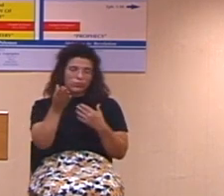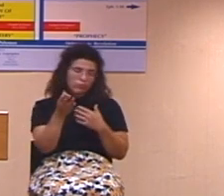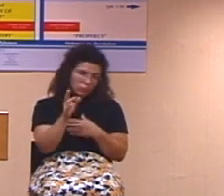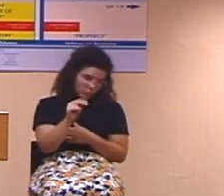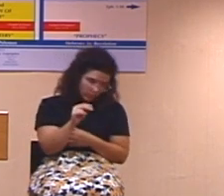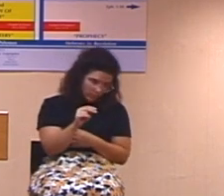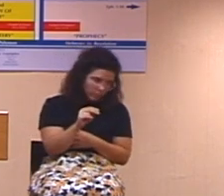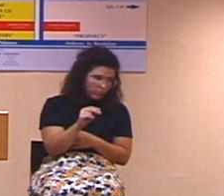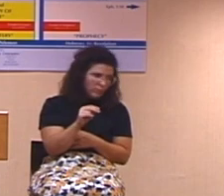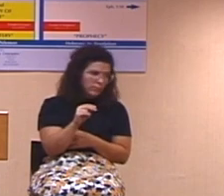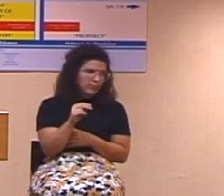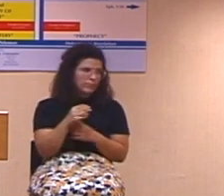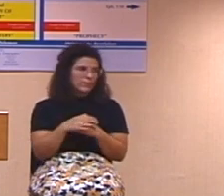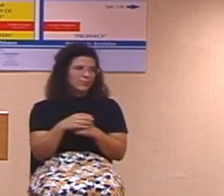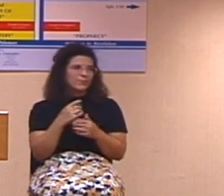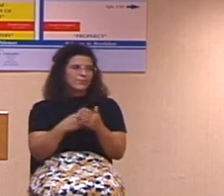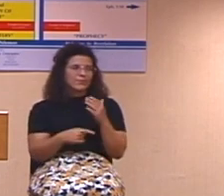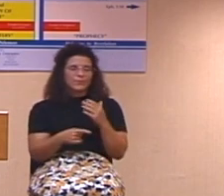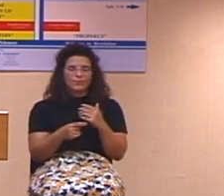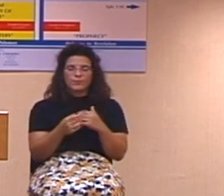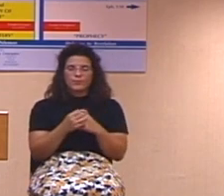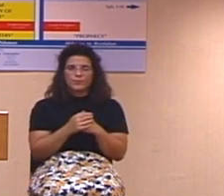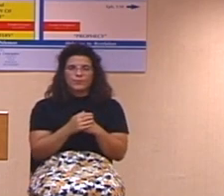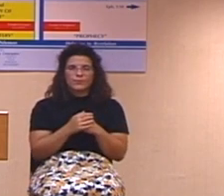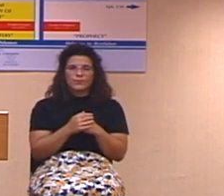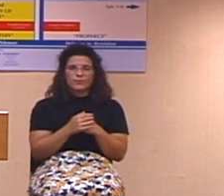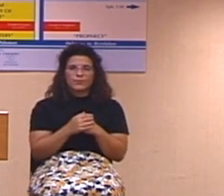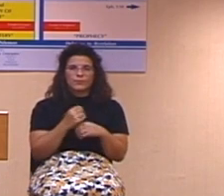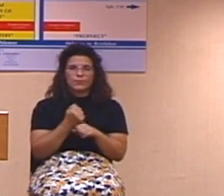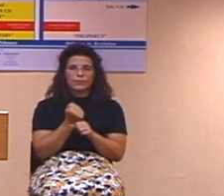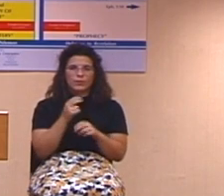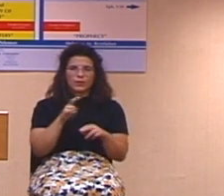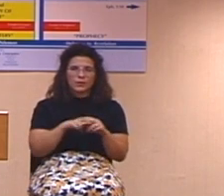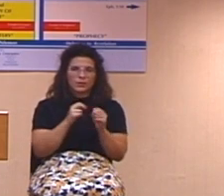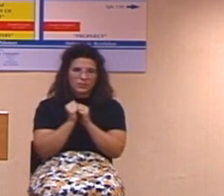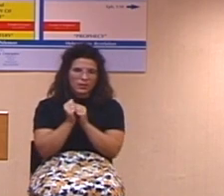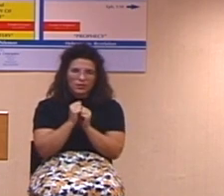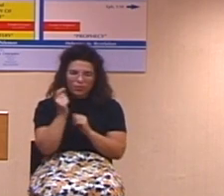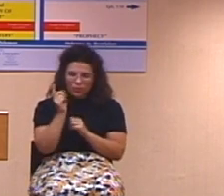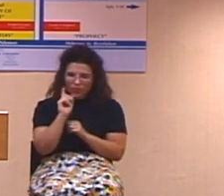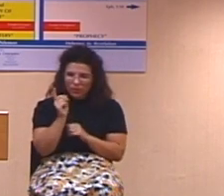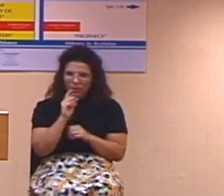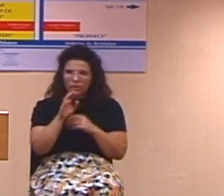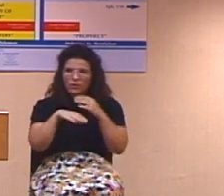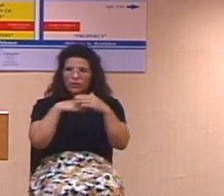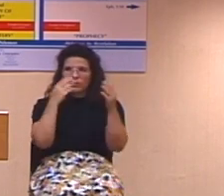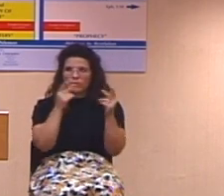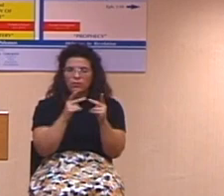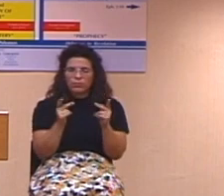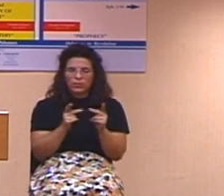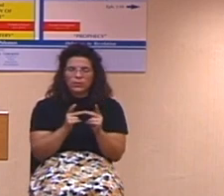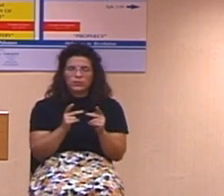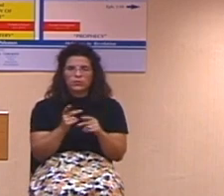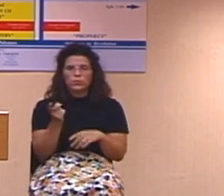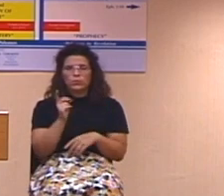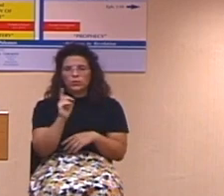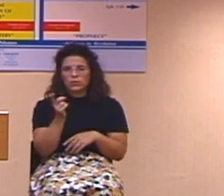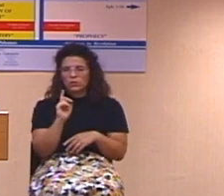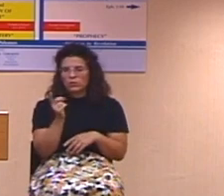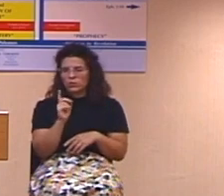No. What? Made us sit together where? In heavenly places. Where,